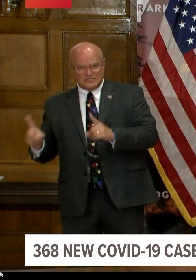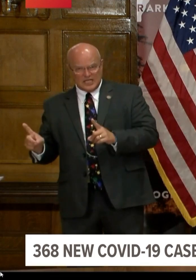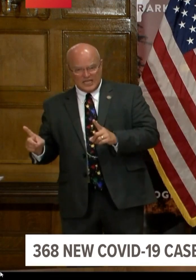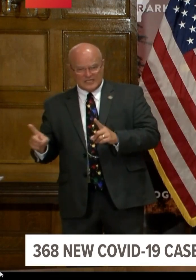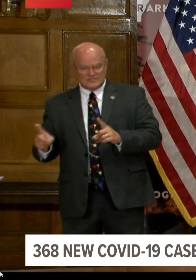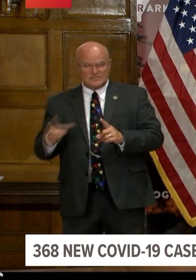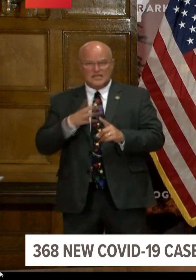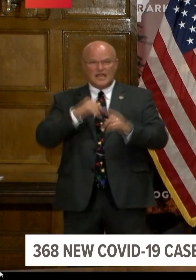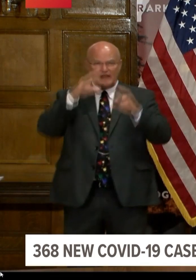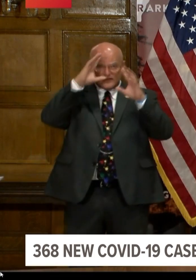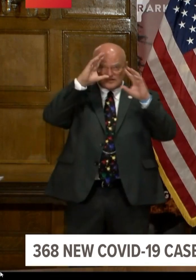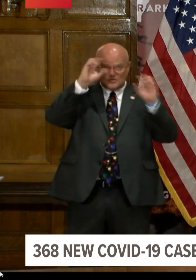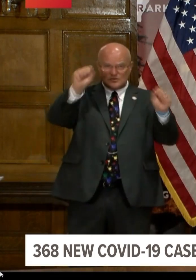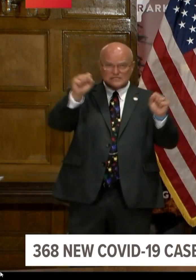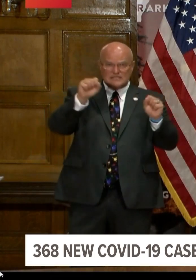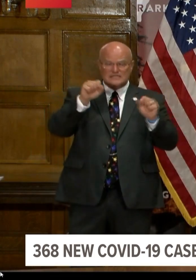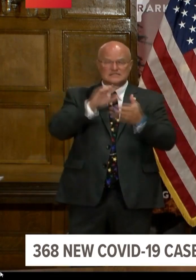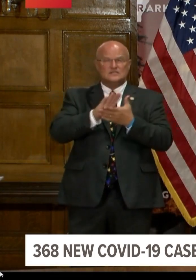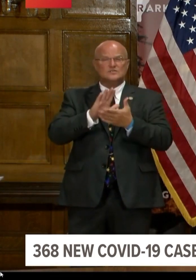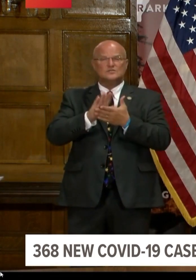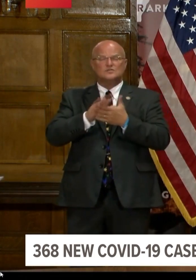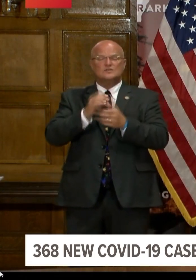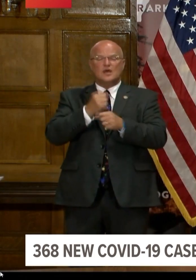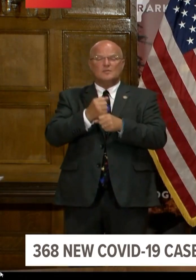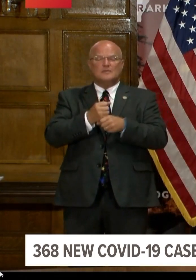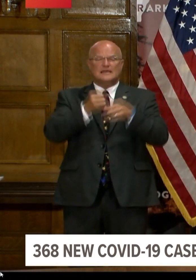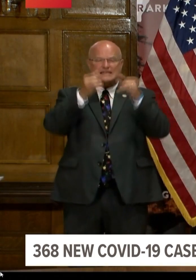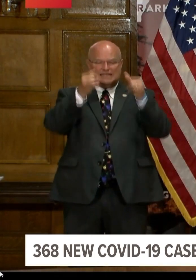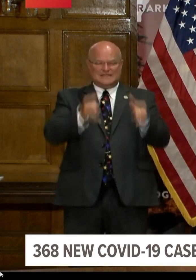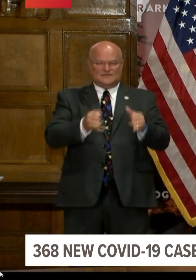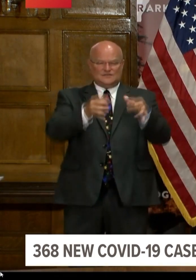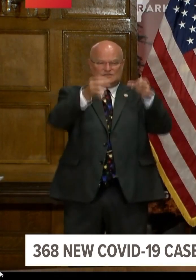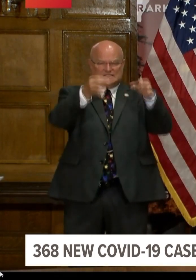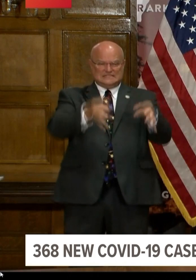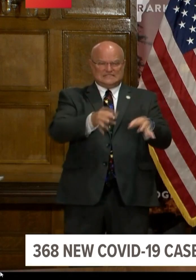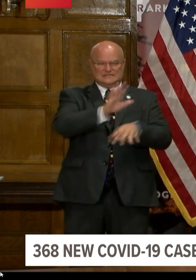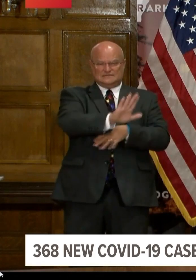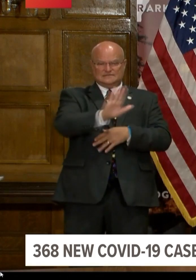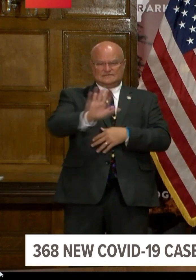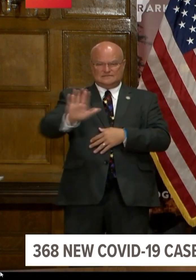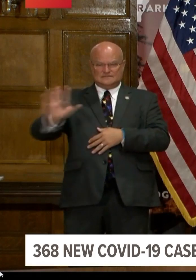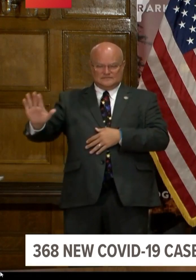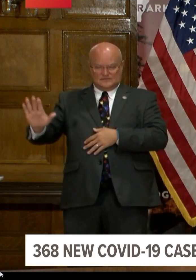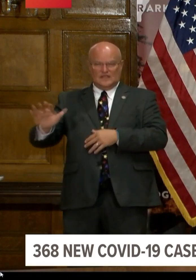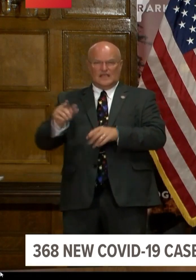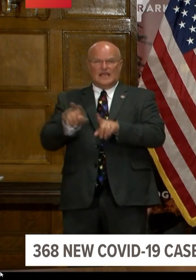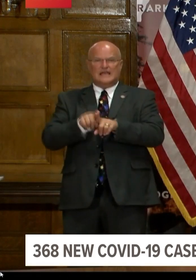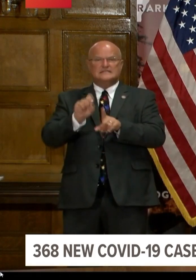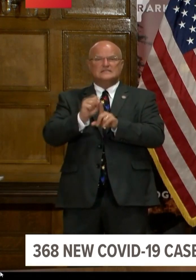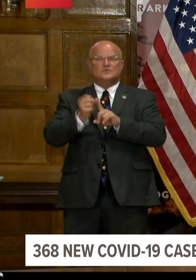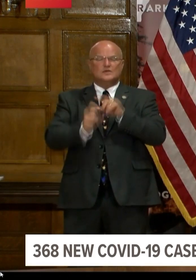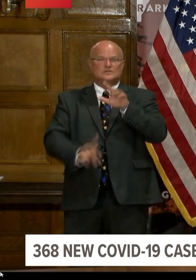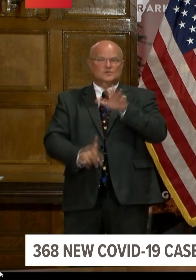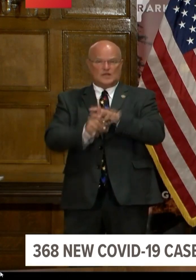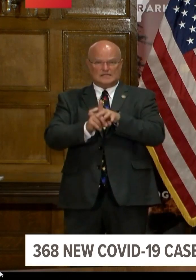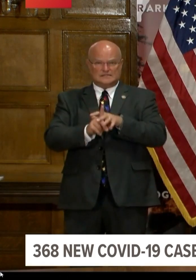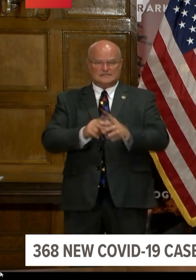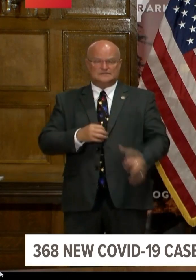with the superintendents, and we'll make individual decisions for each individual school as the situation